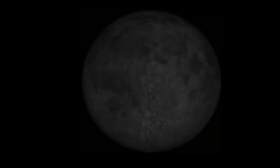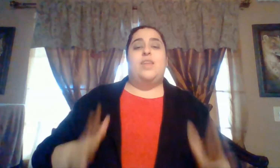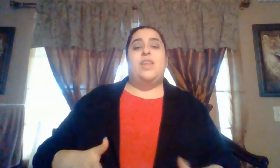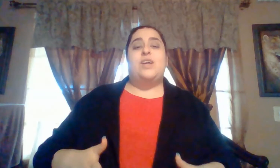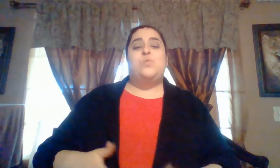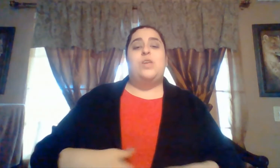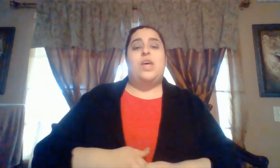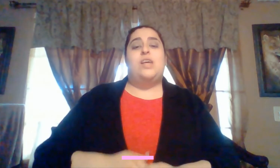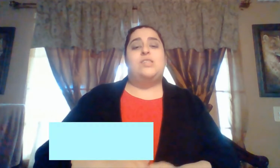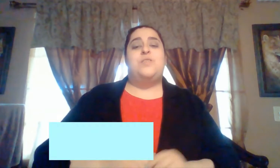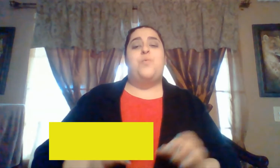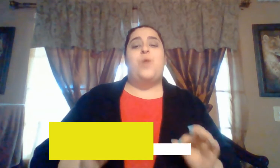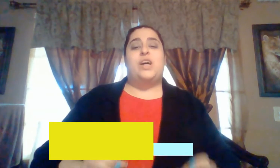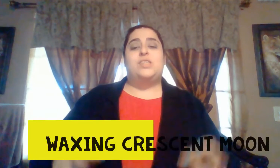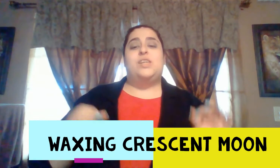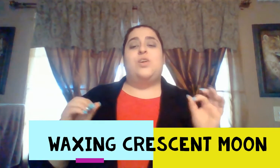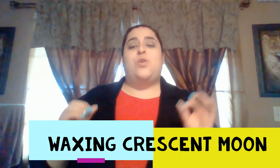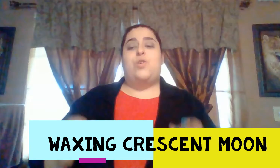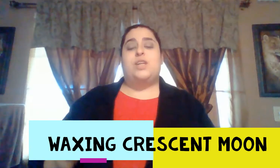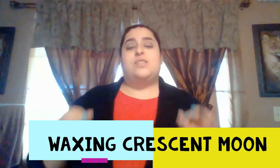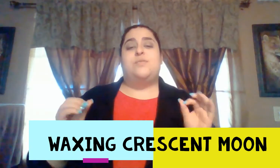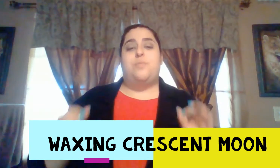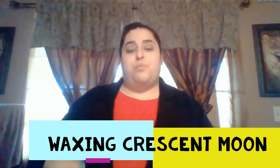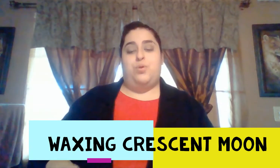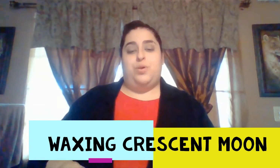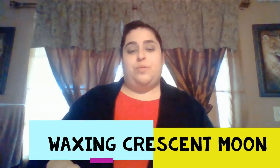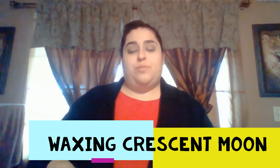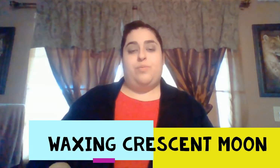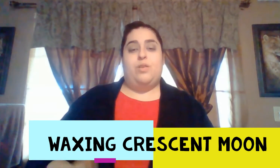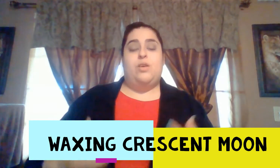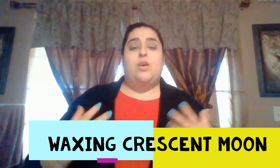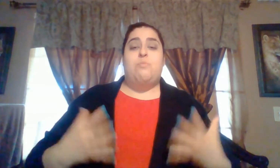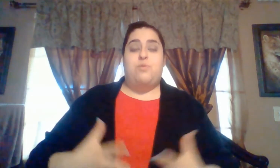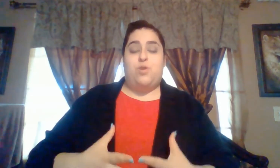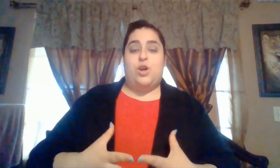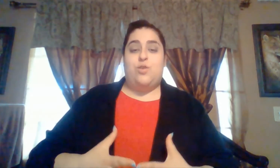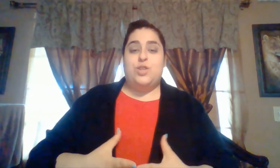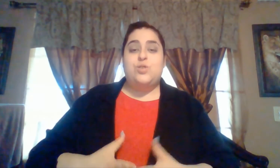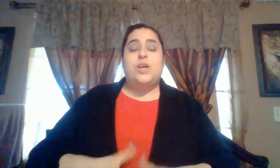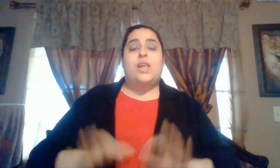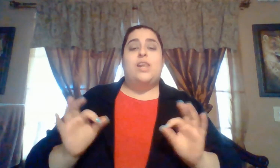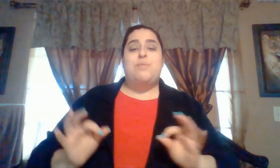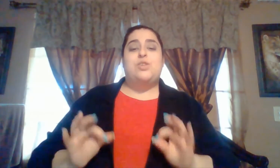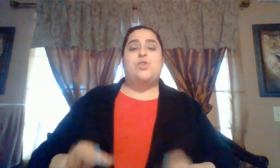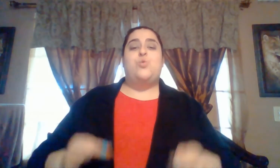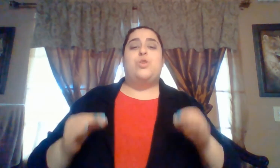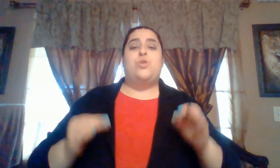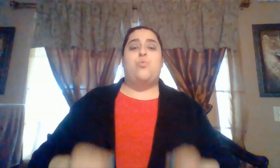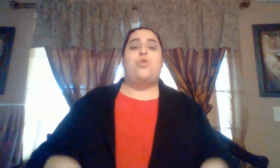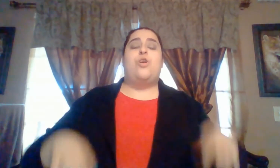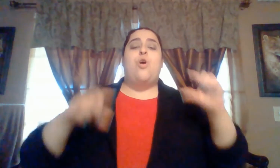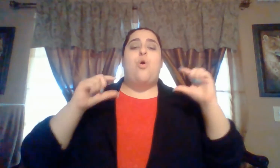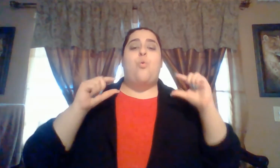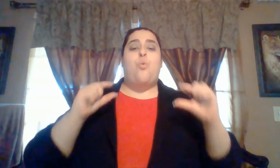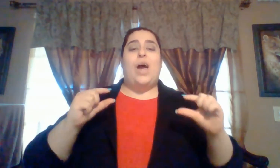The next one is the waxing crescent moon. Before I go into it, let me tell you what the word